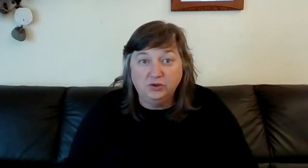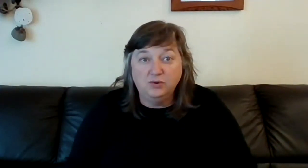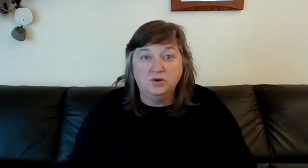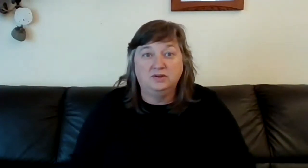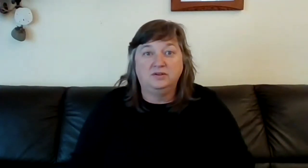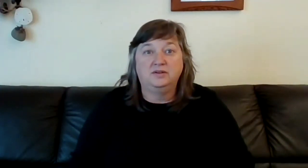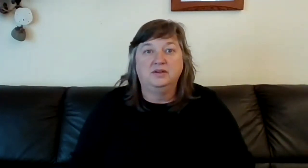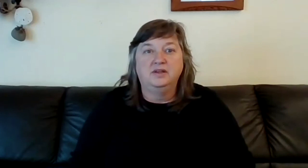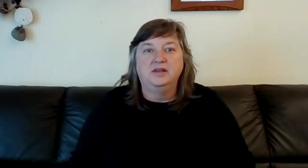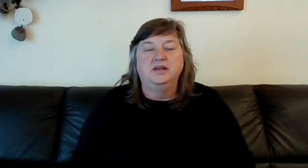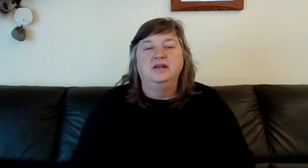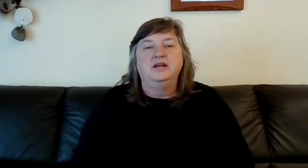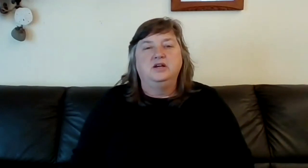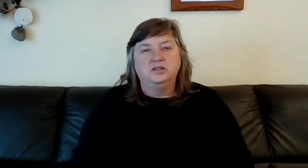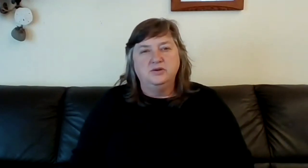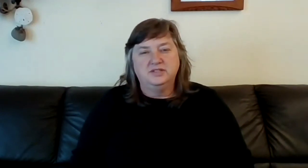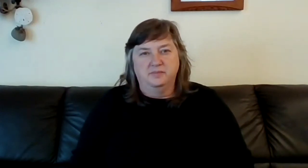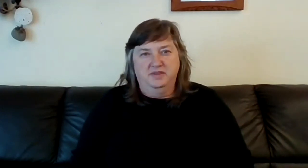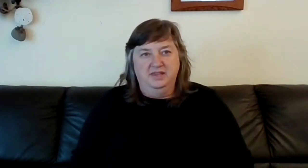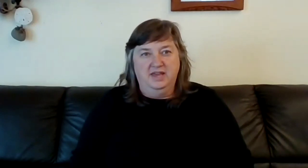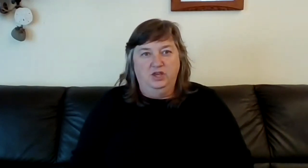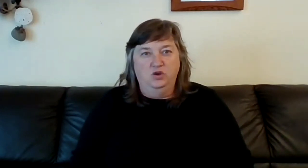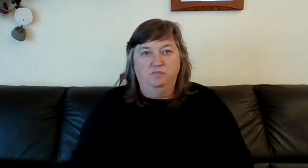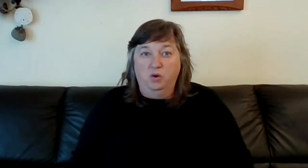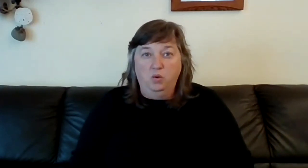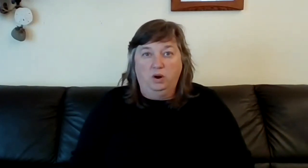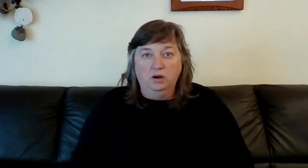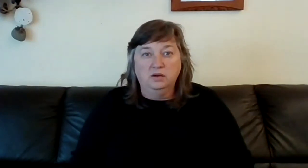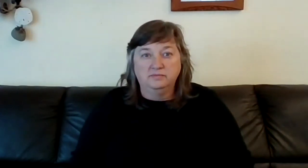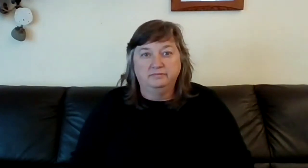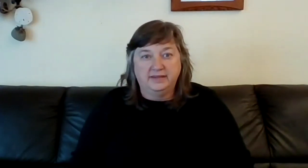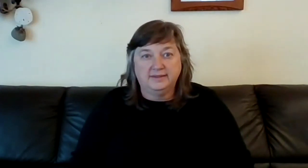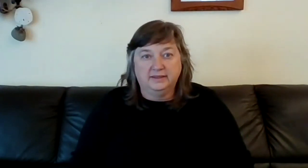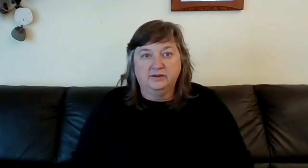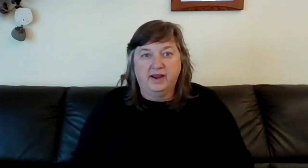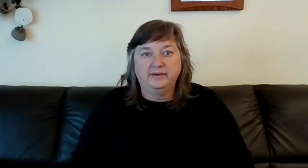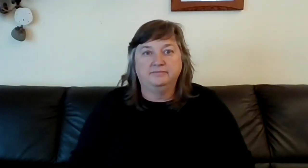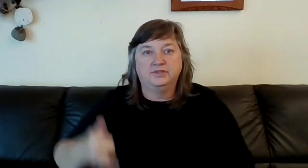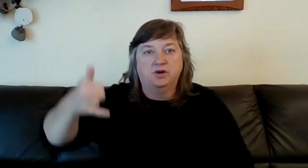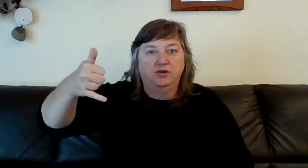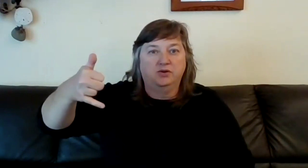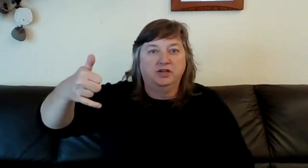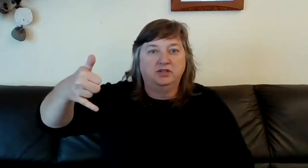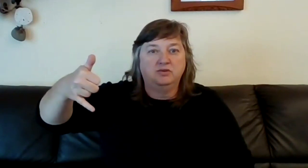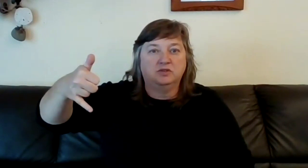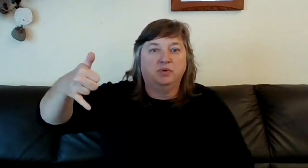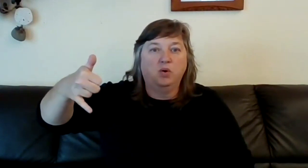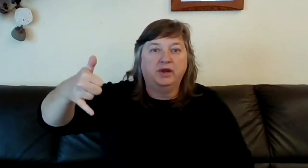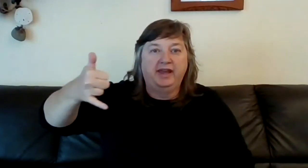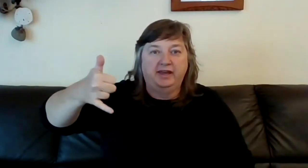glue. Glue is something that you pour, basically, right? So you're going to use the pouring hand